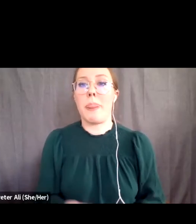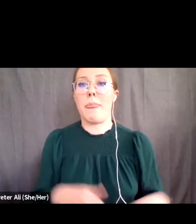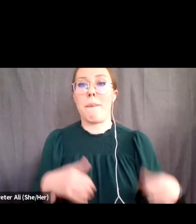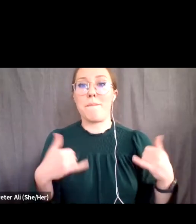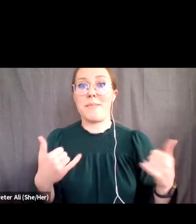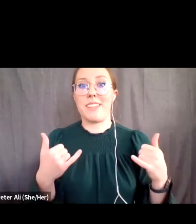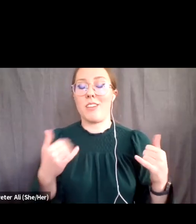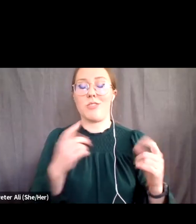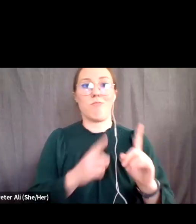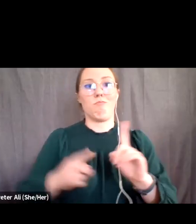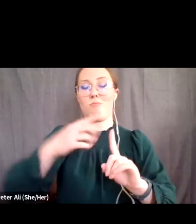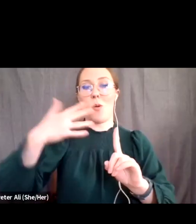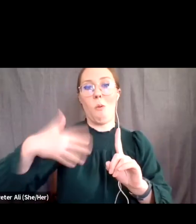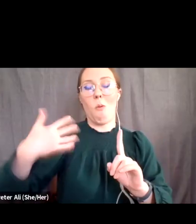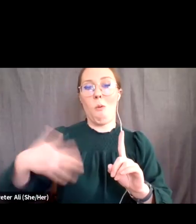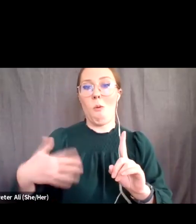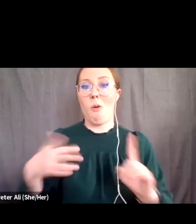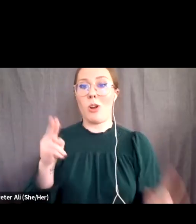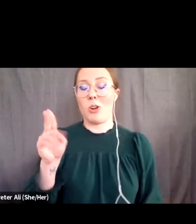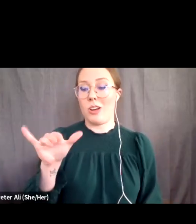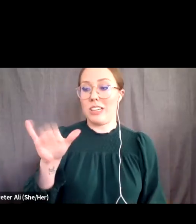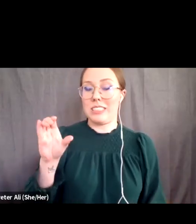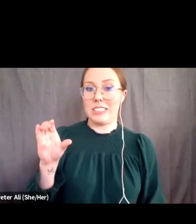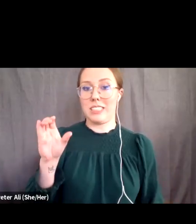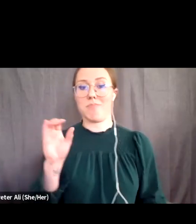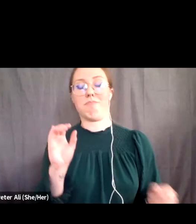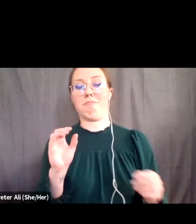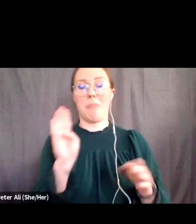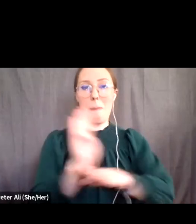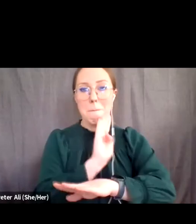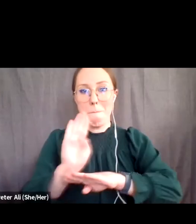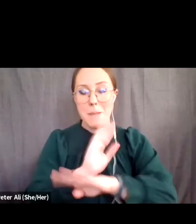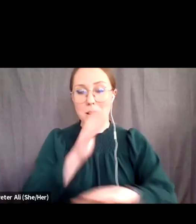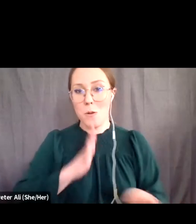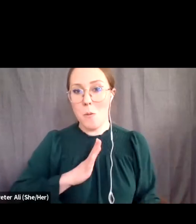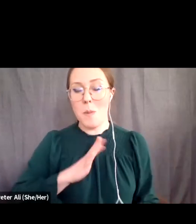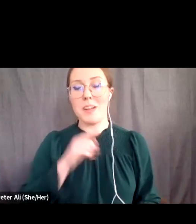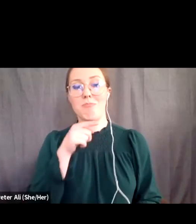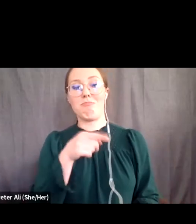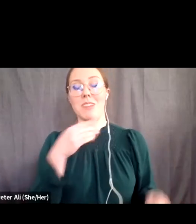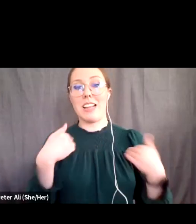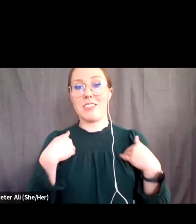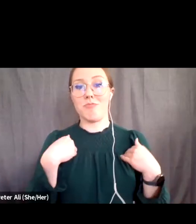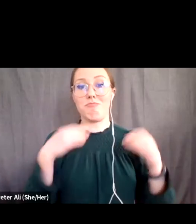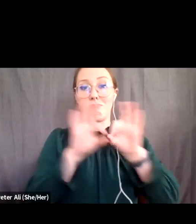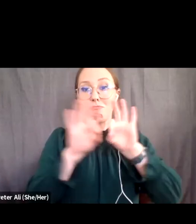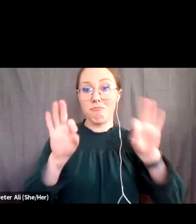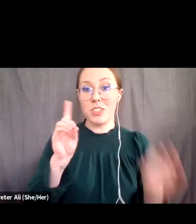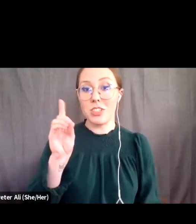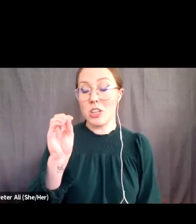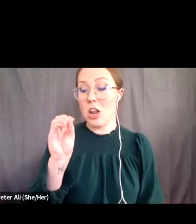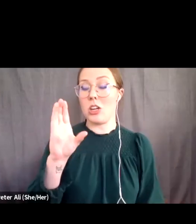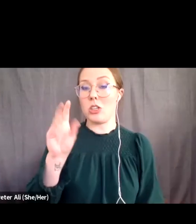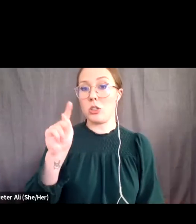by Cranes. In 2012, Hopkins was awarded an honorary doctorate of humane letters from St.